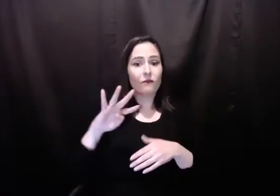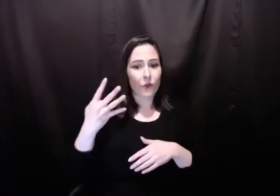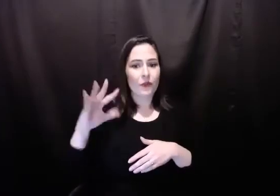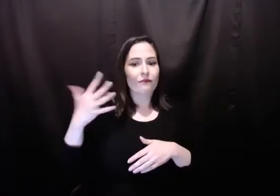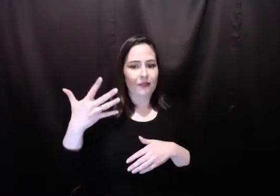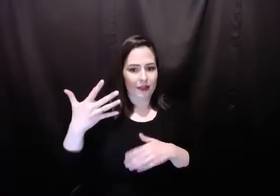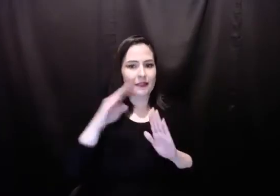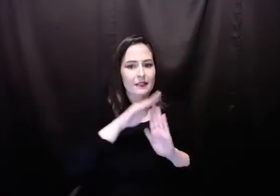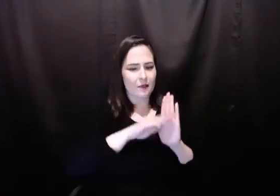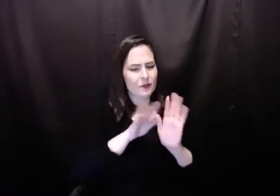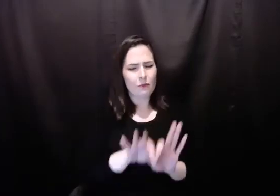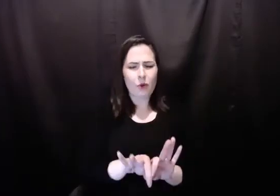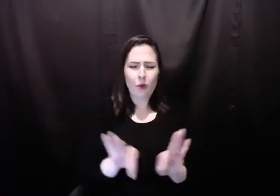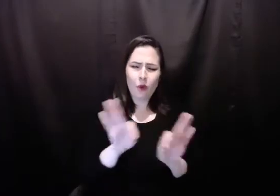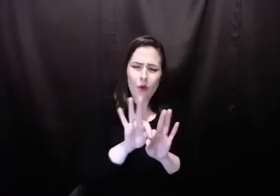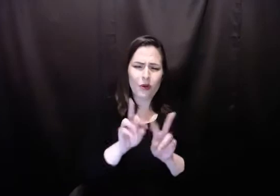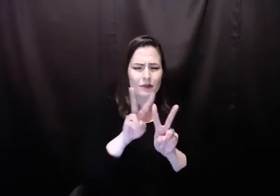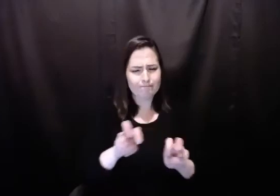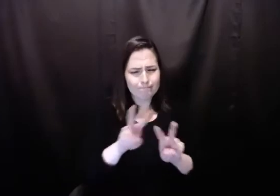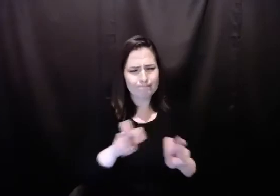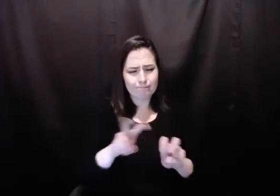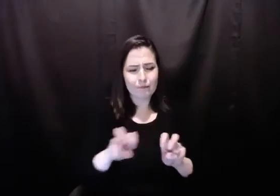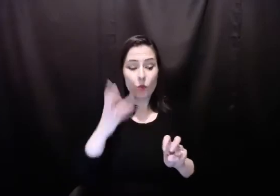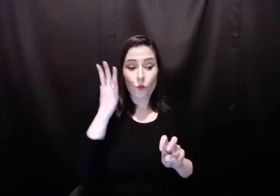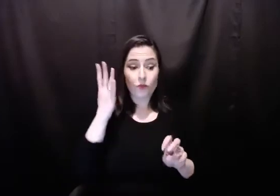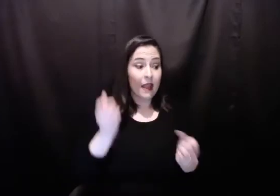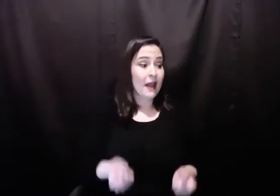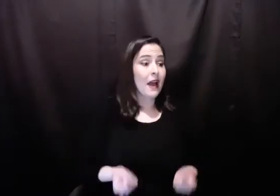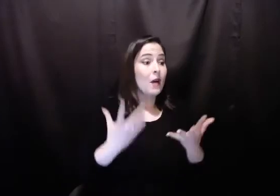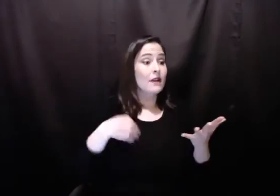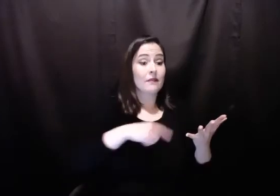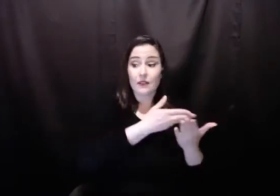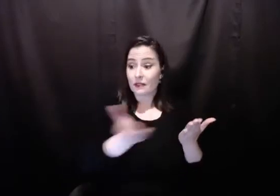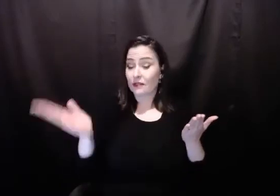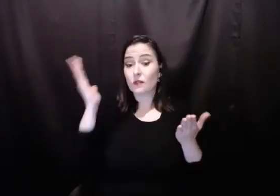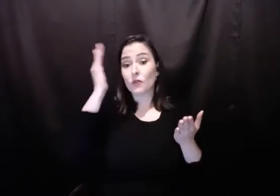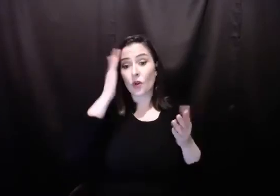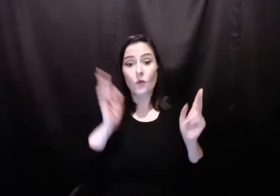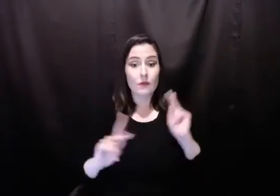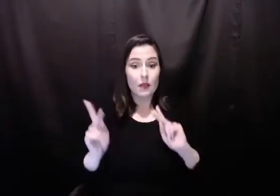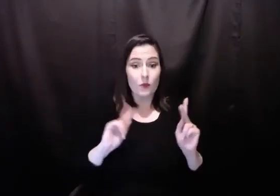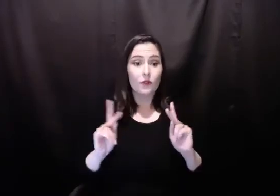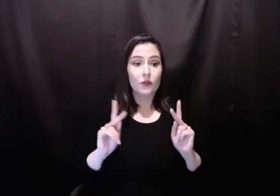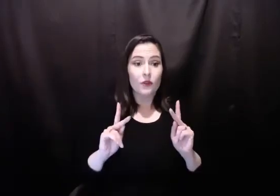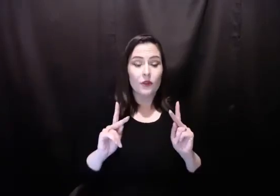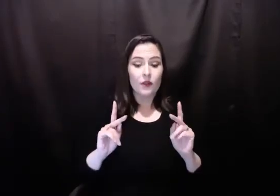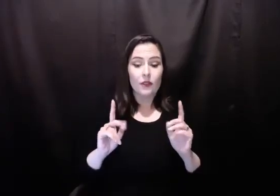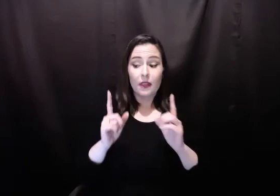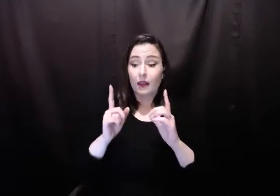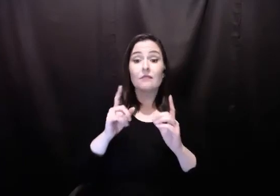the alcoholic, but they're still bitter and blaming? I mean, they're still managing and manipulating and all their